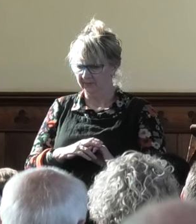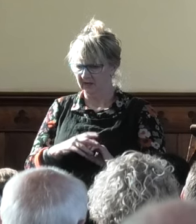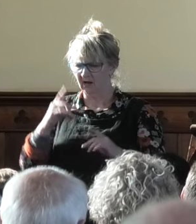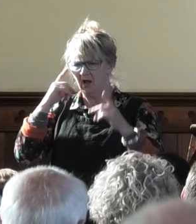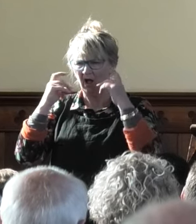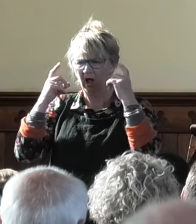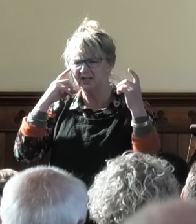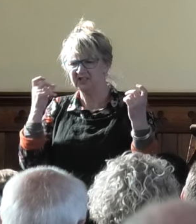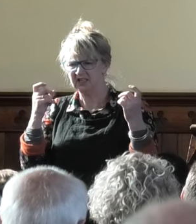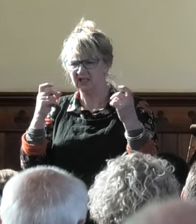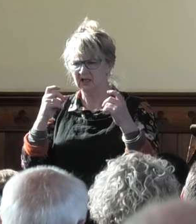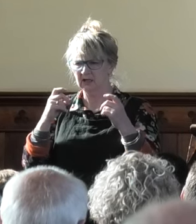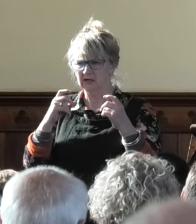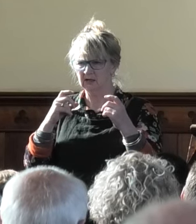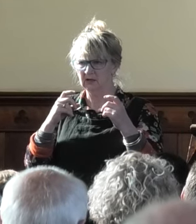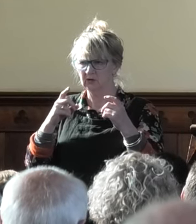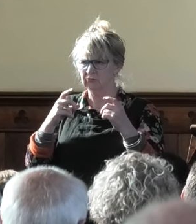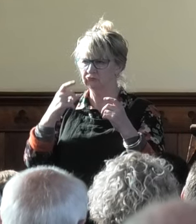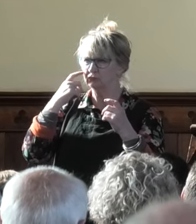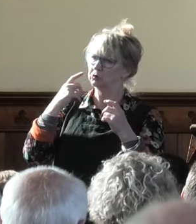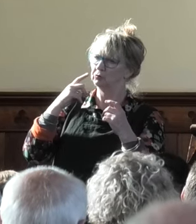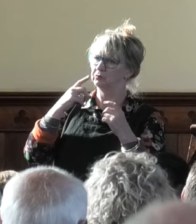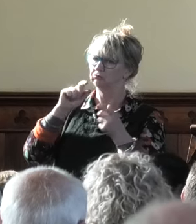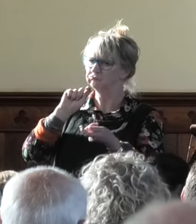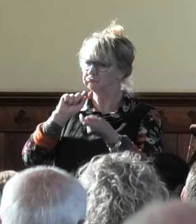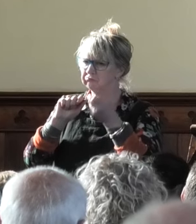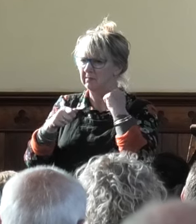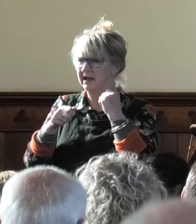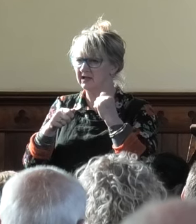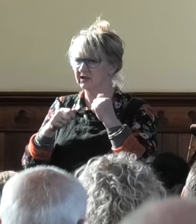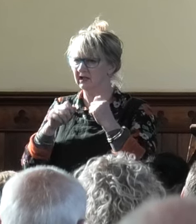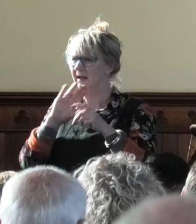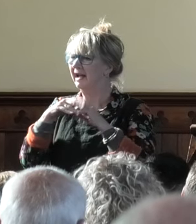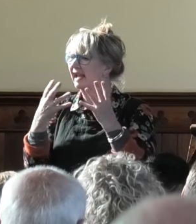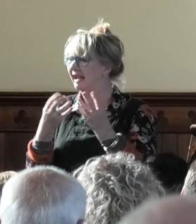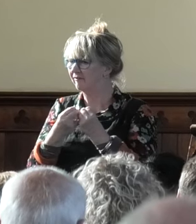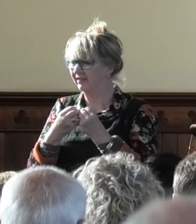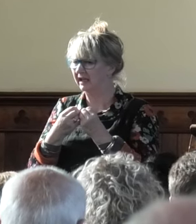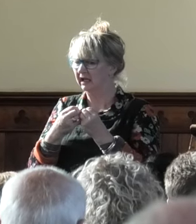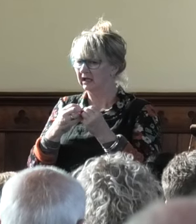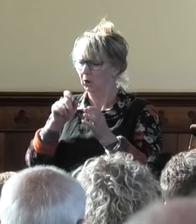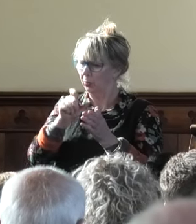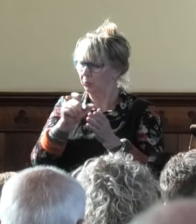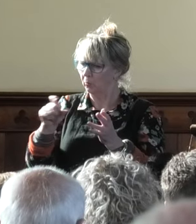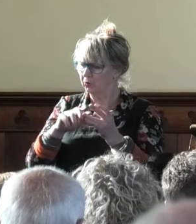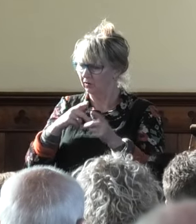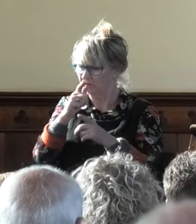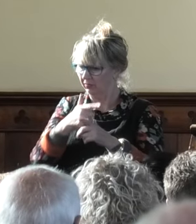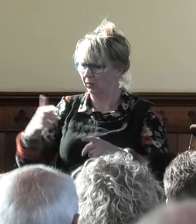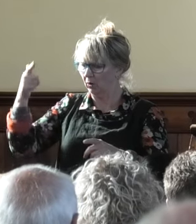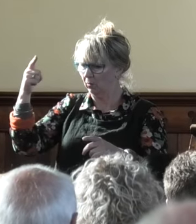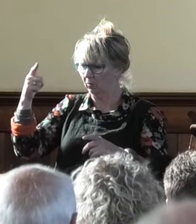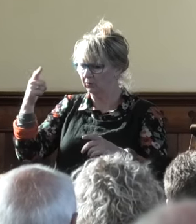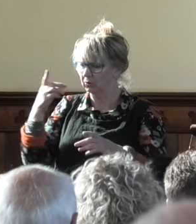idea of relativism, the notion of having to repent of anything, is equally unpopular. However, the scripture teaches that because of our